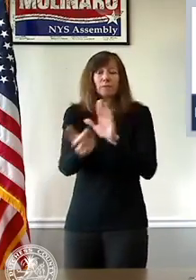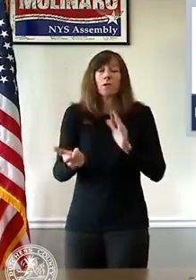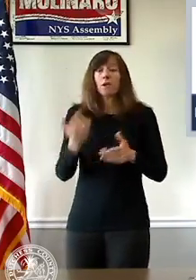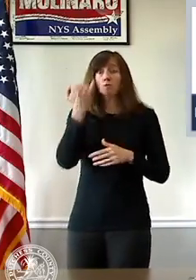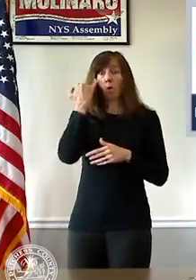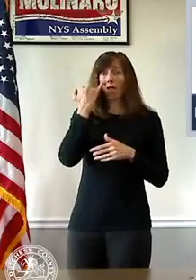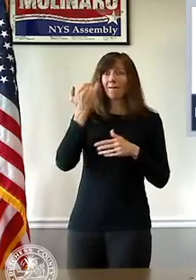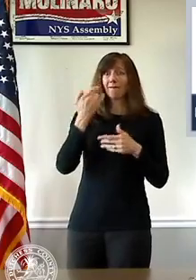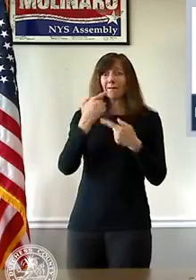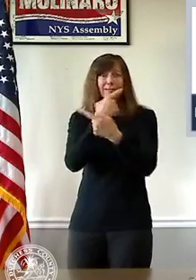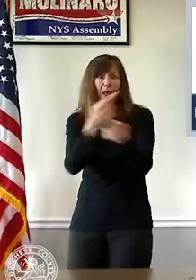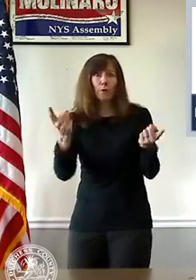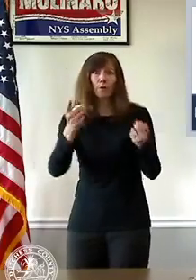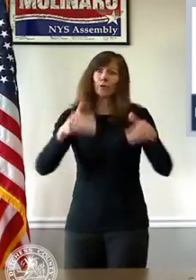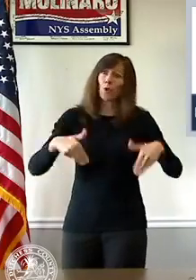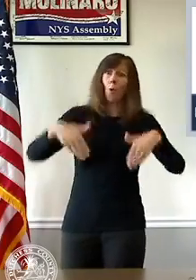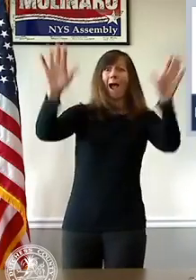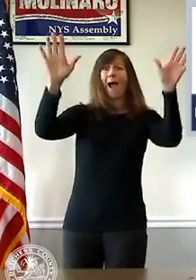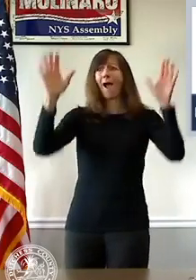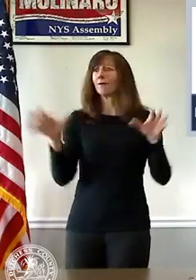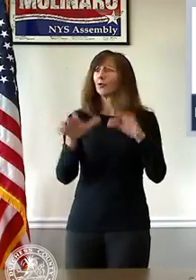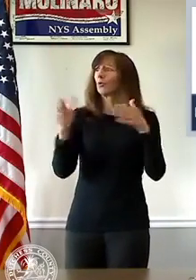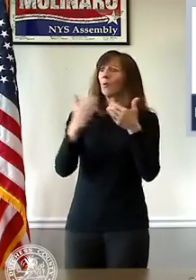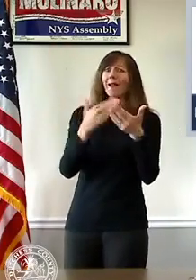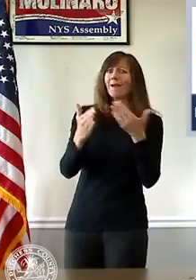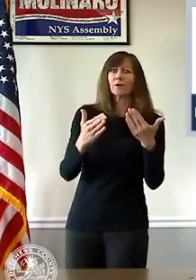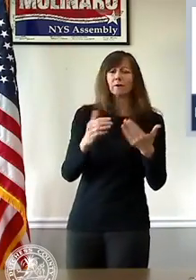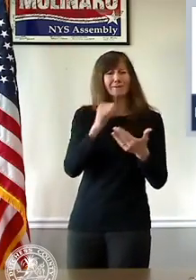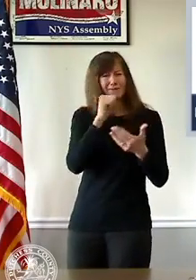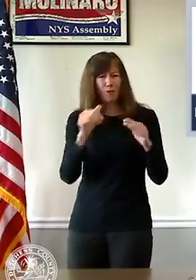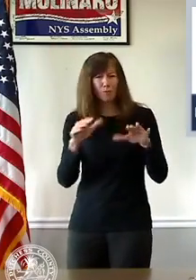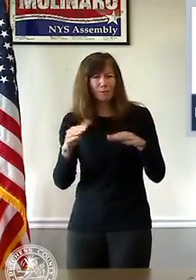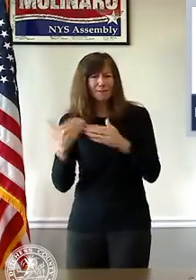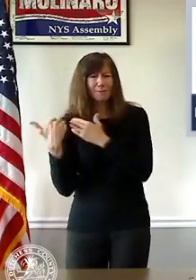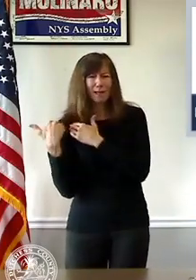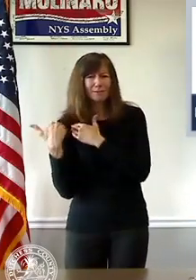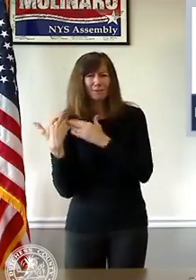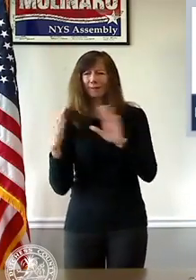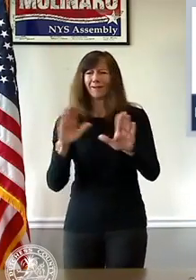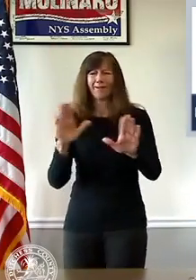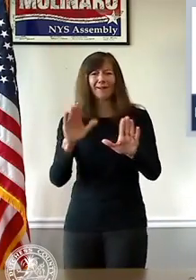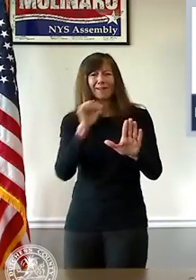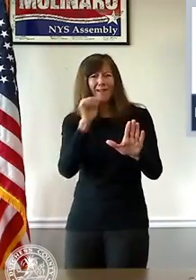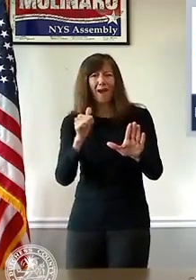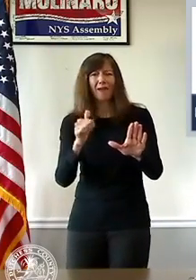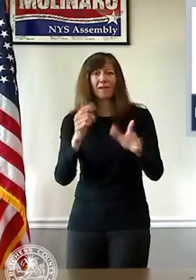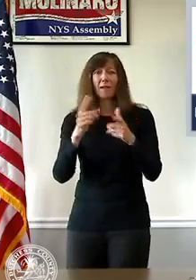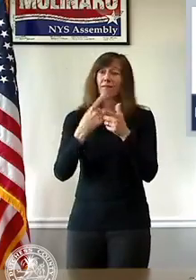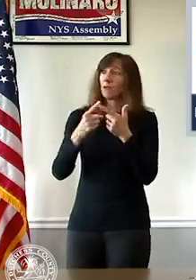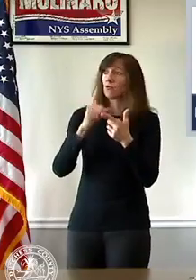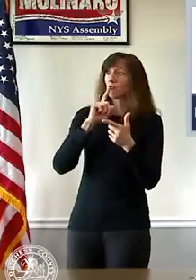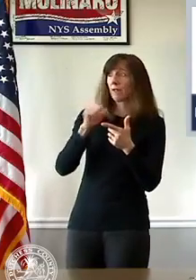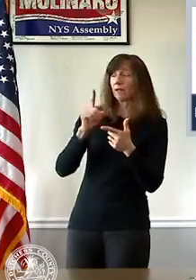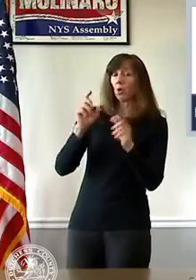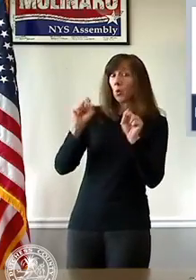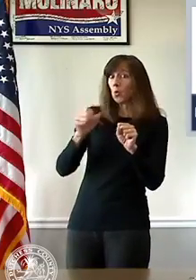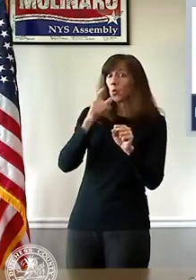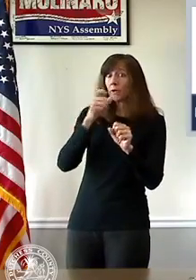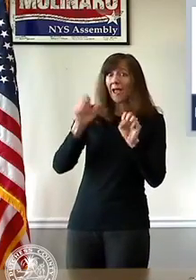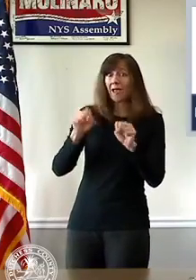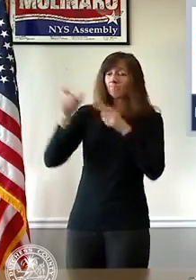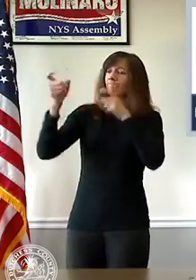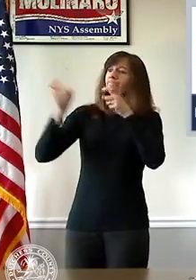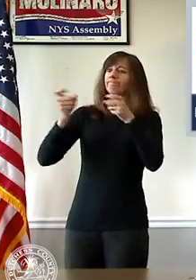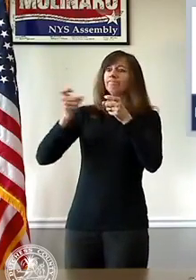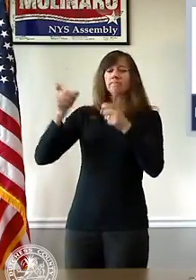want just isn't responsible. And at the end of the day, the state can take action. And that's why, by the way, I say respectfully, all but one county in the